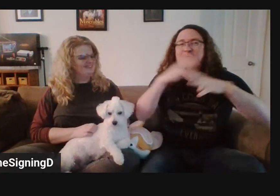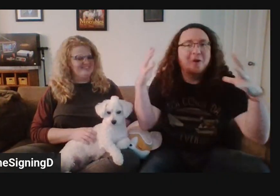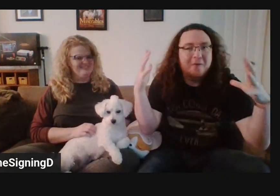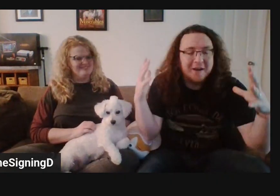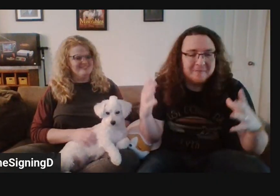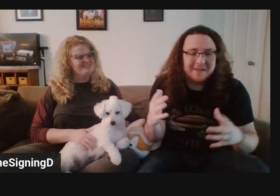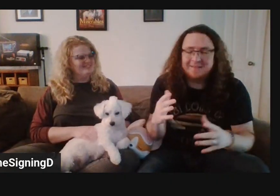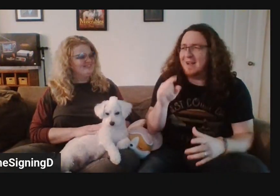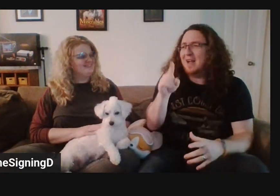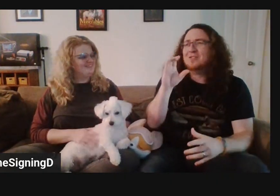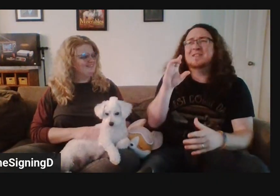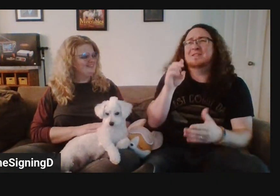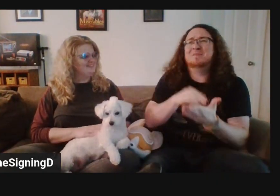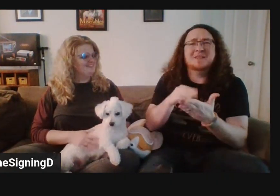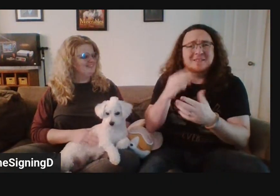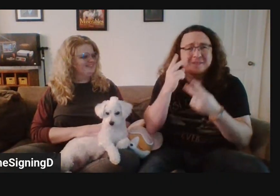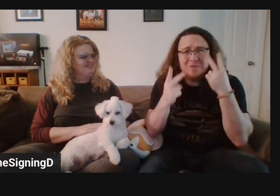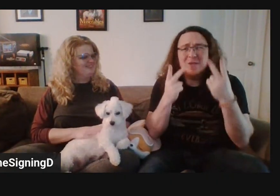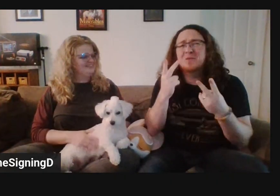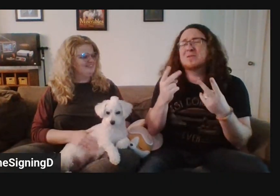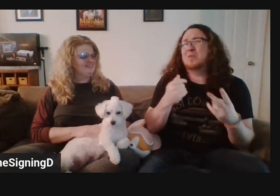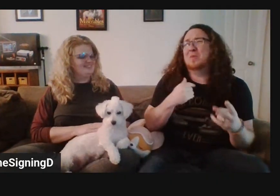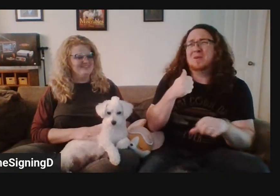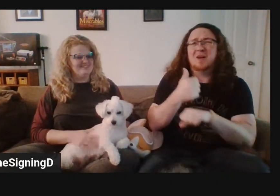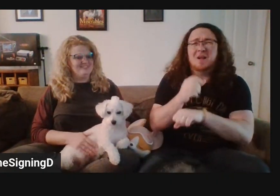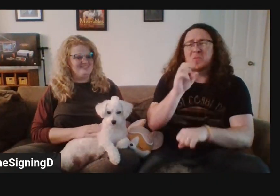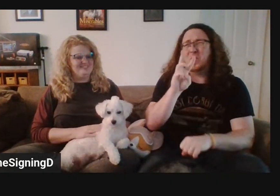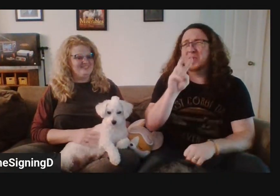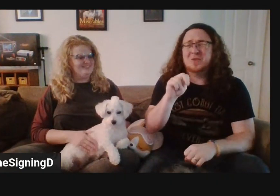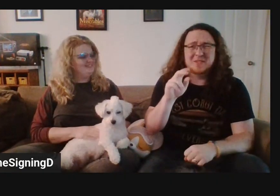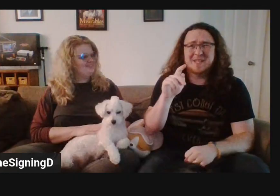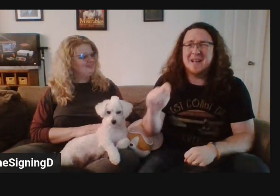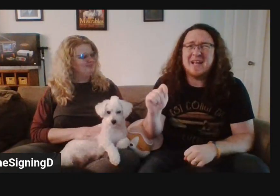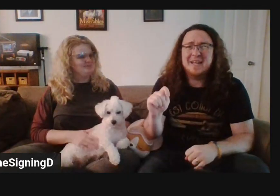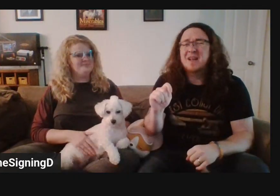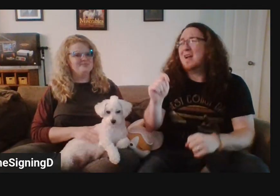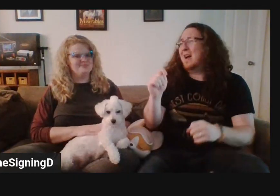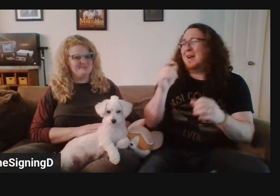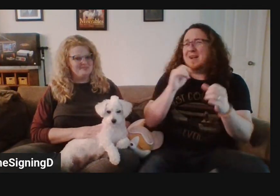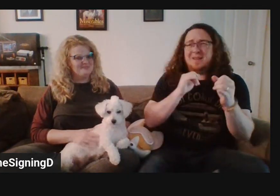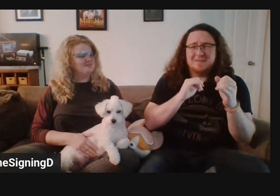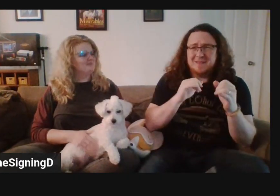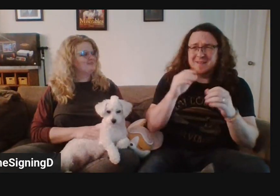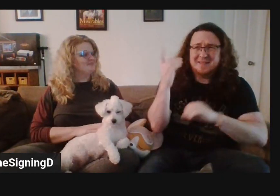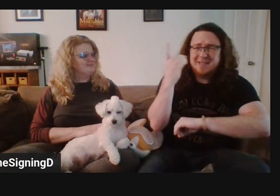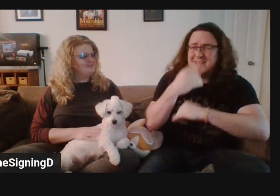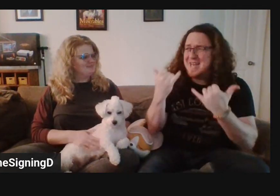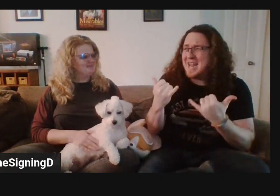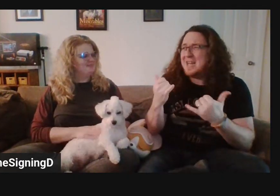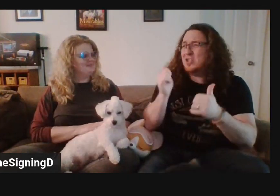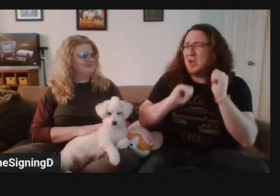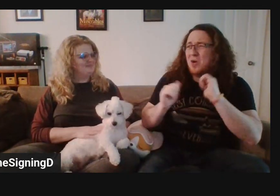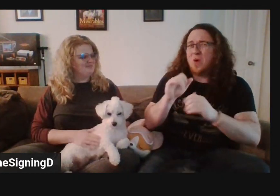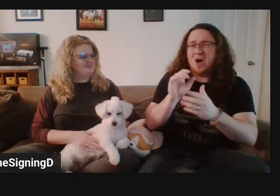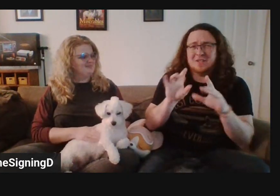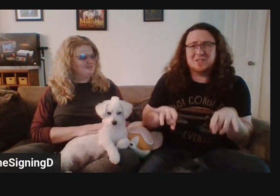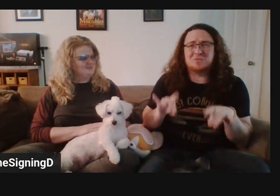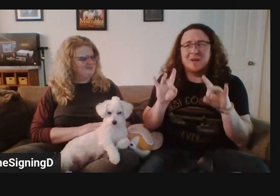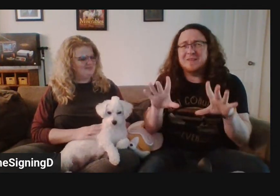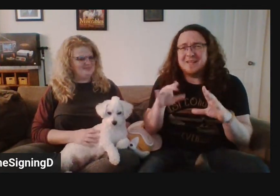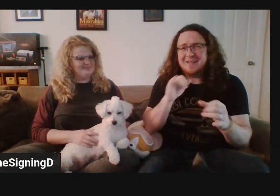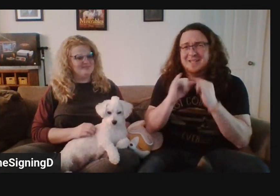just exploded. I mean, hundreds of millions of views. We were on World News Tonight. The Today